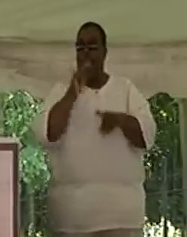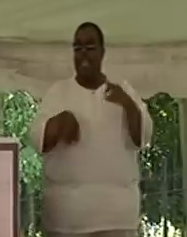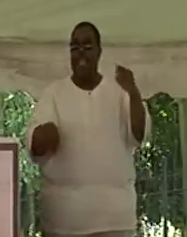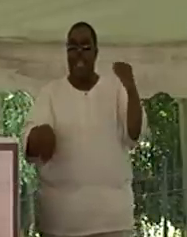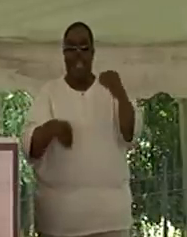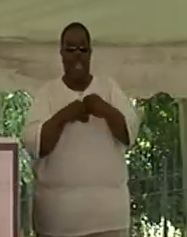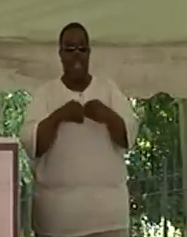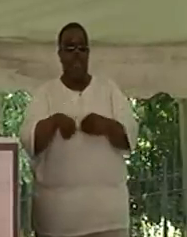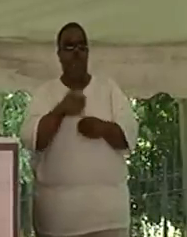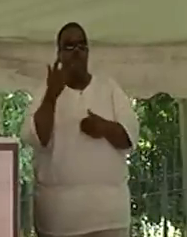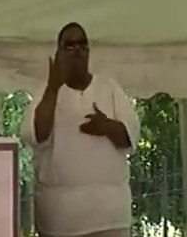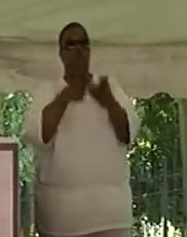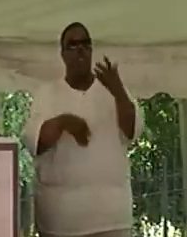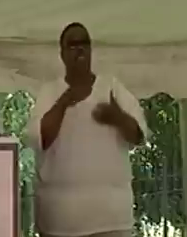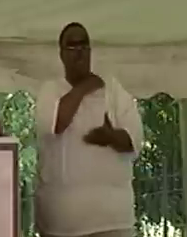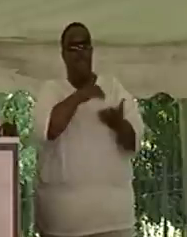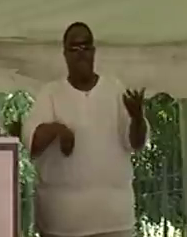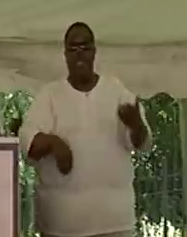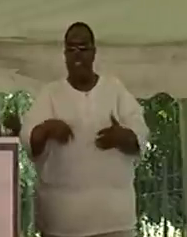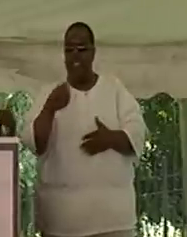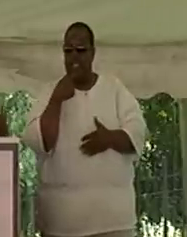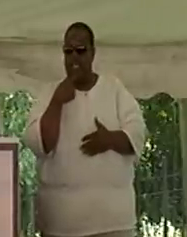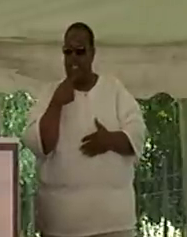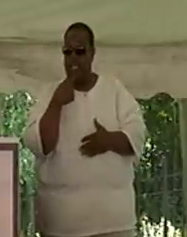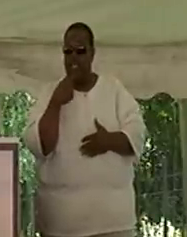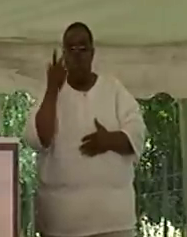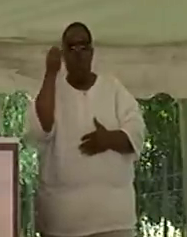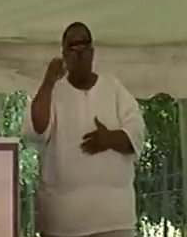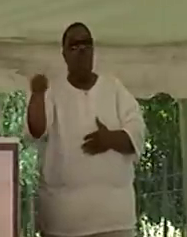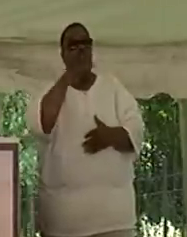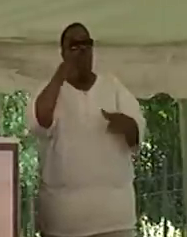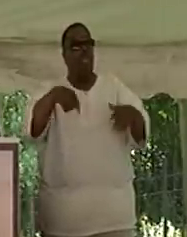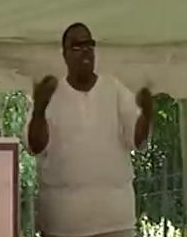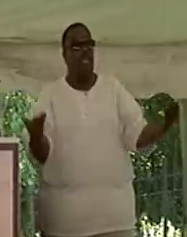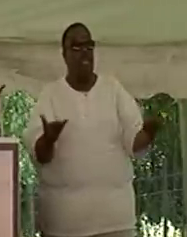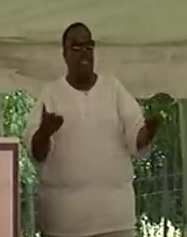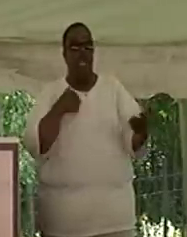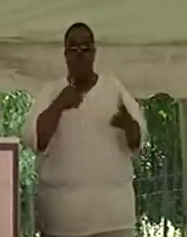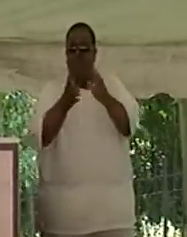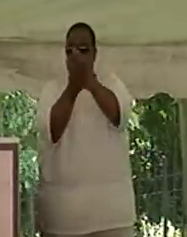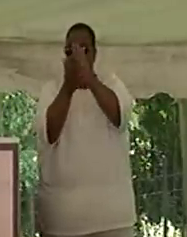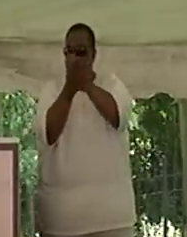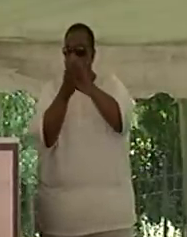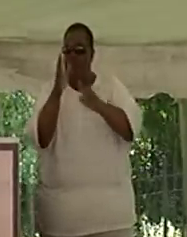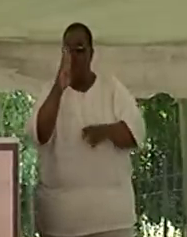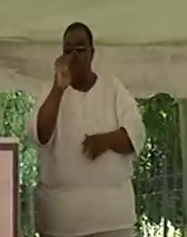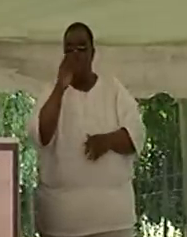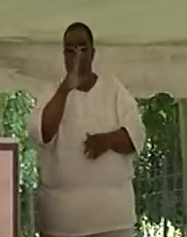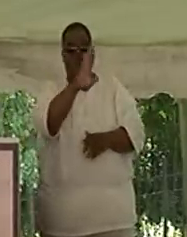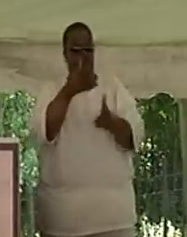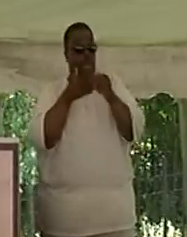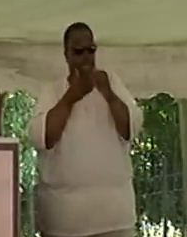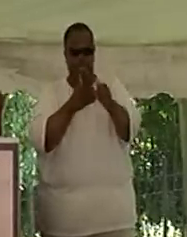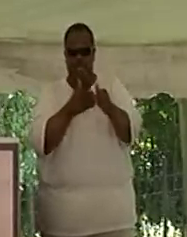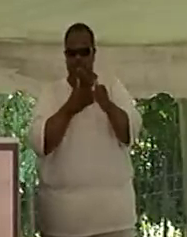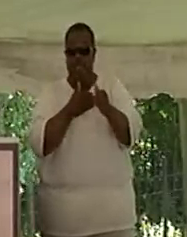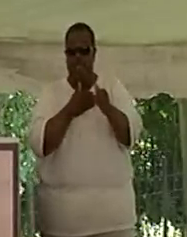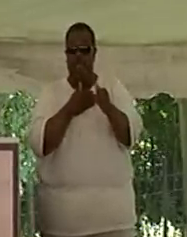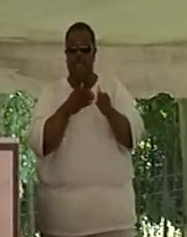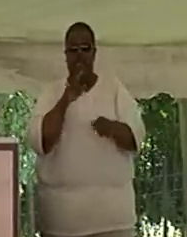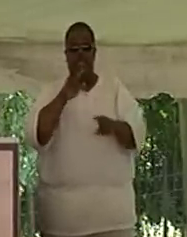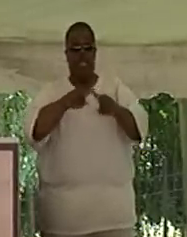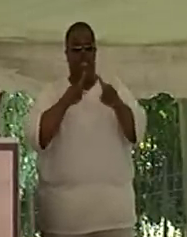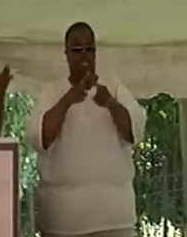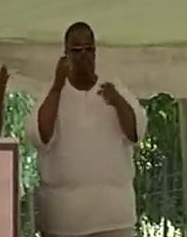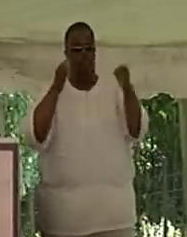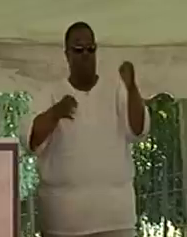another thing to what the mayor said about why you're here today. I applaud Judge Bush and her leadership. Judge Puig-Lugo